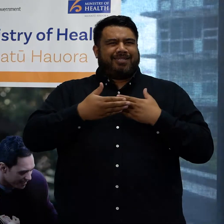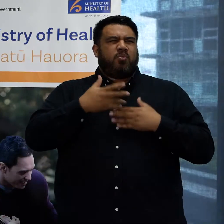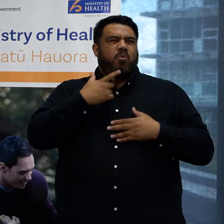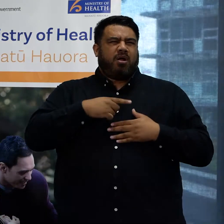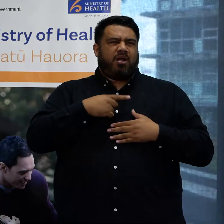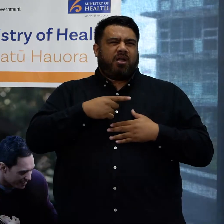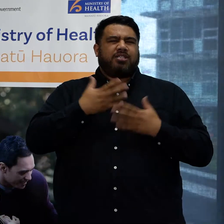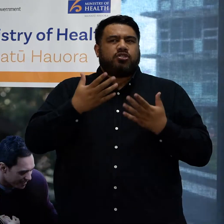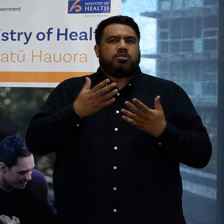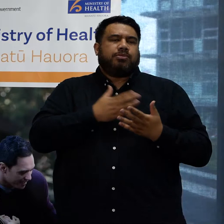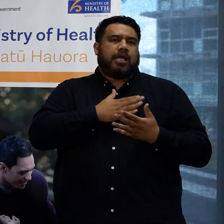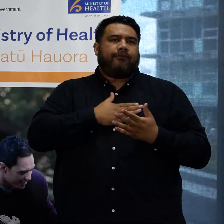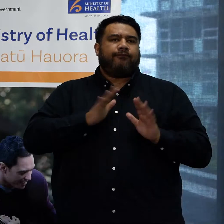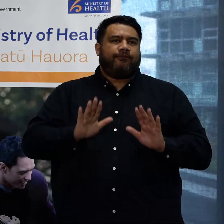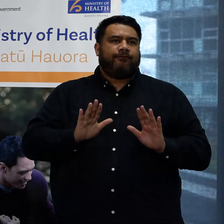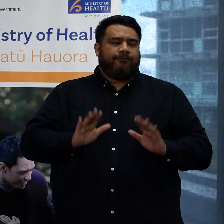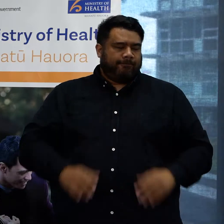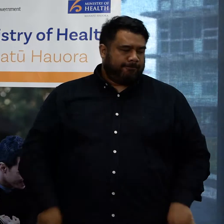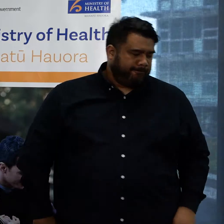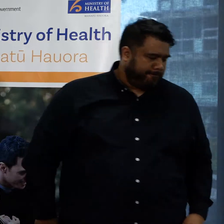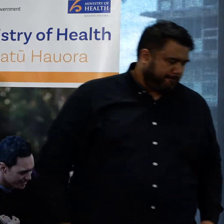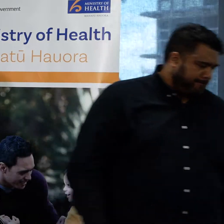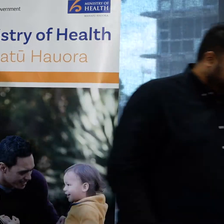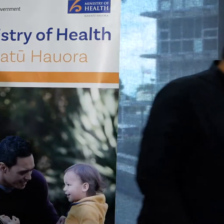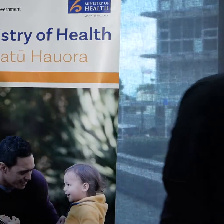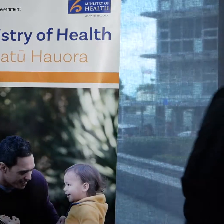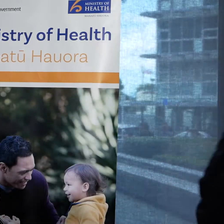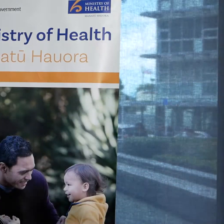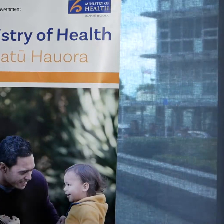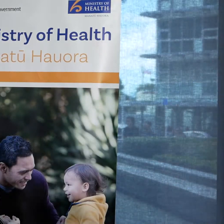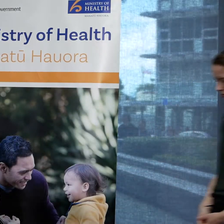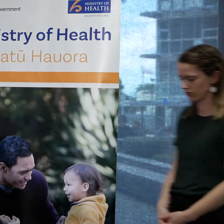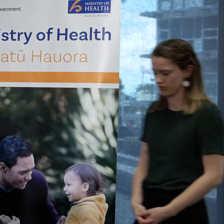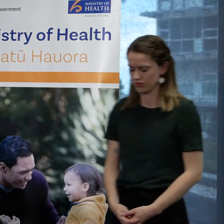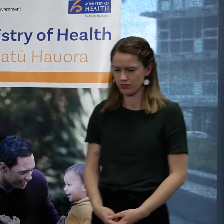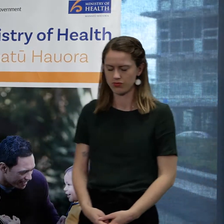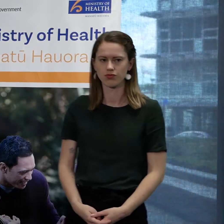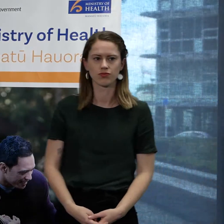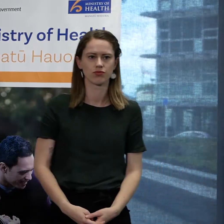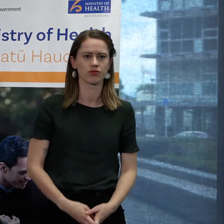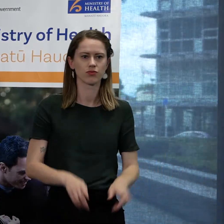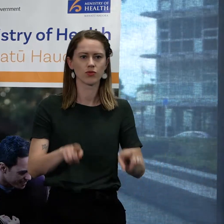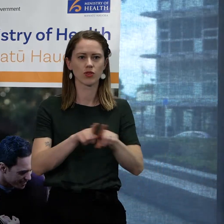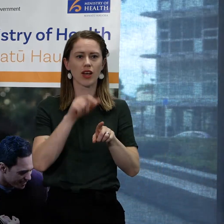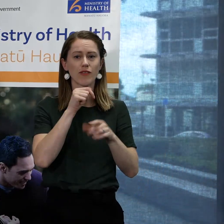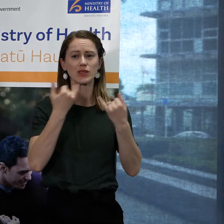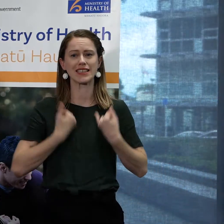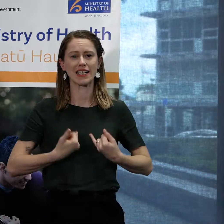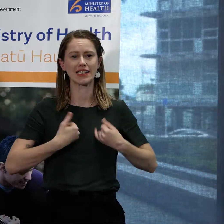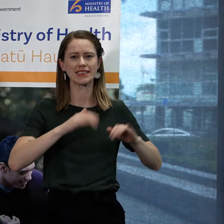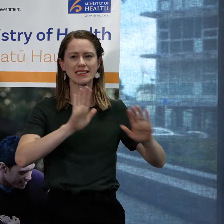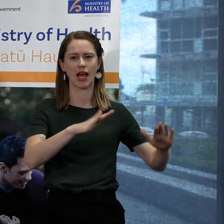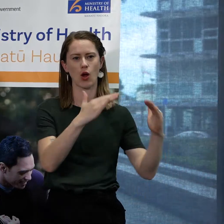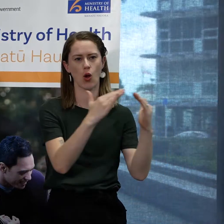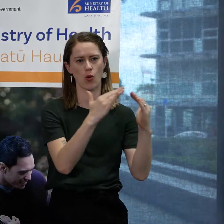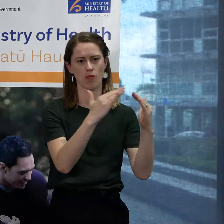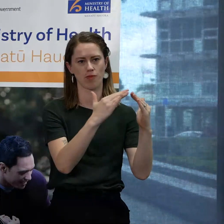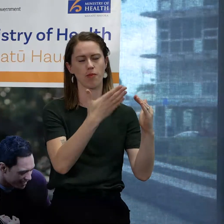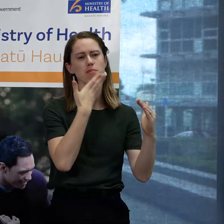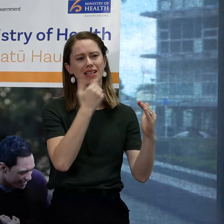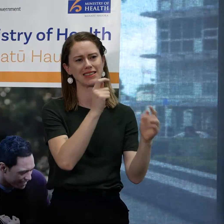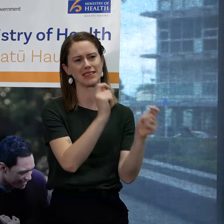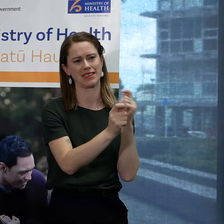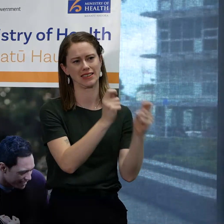do use your masks on public transport or on flights. And most importantly, if you are sick, stay home and get a test